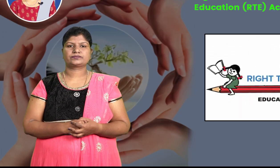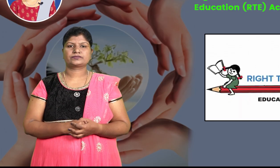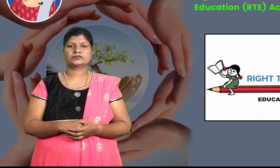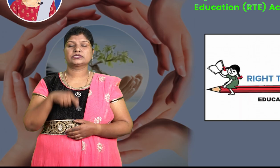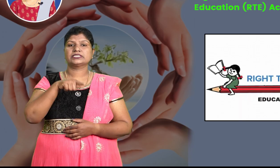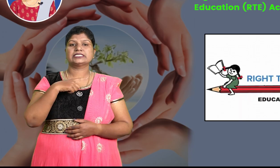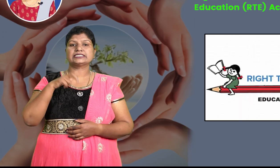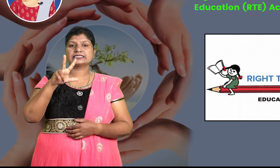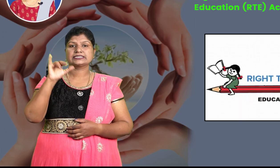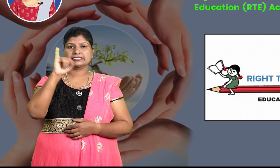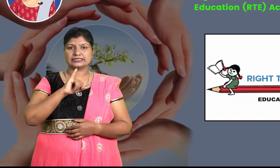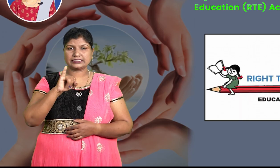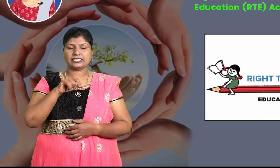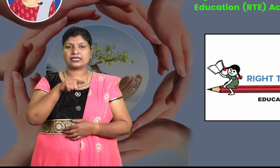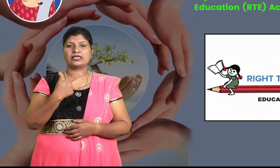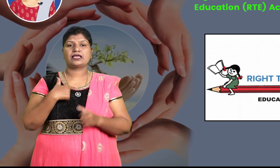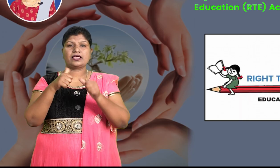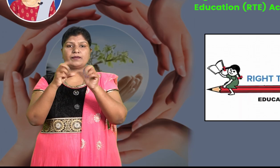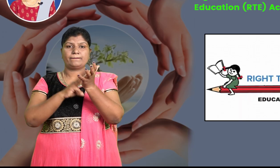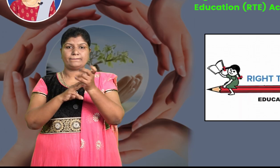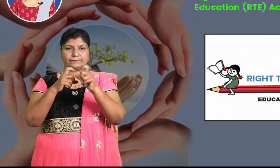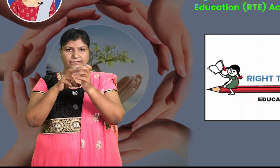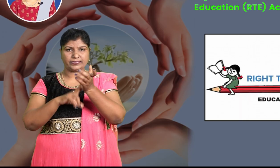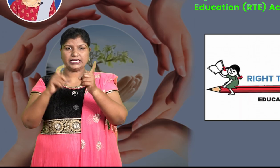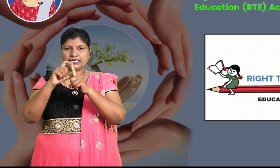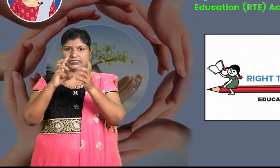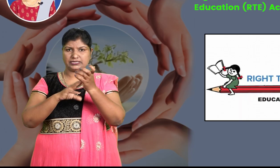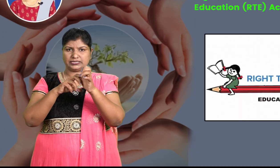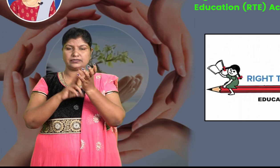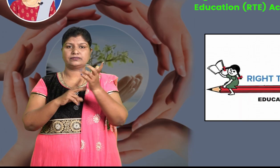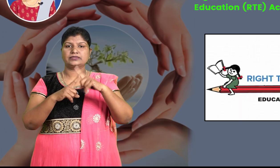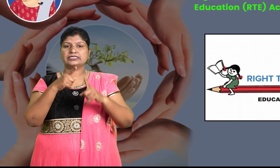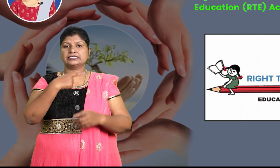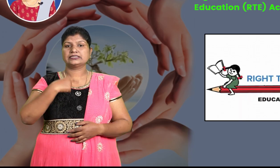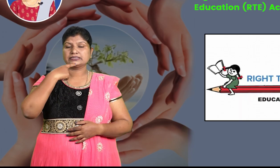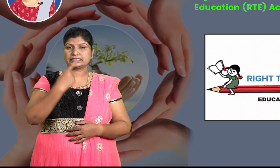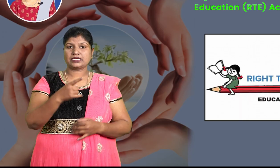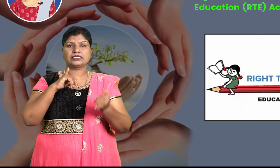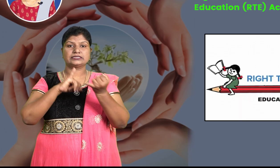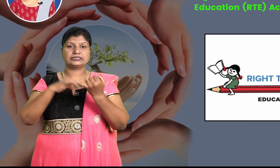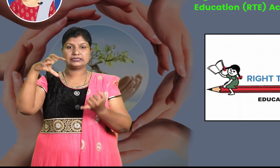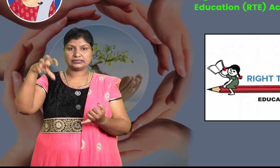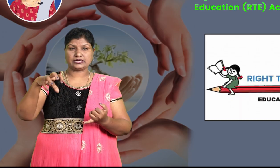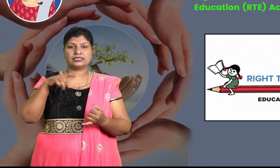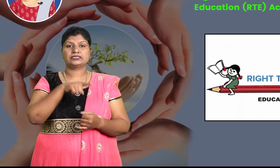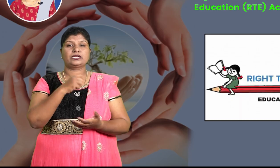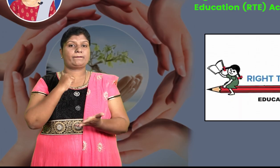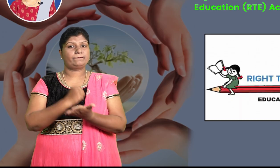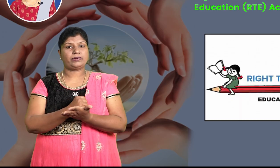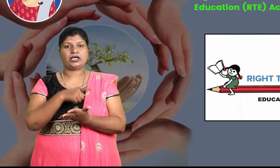The 86th Amendment says that the state shall provide free